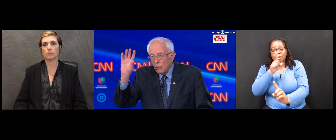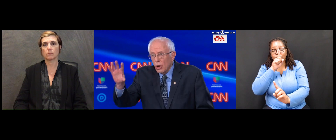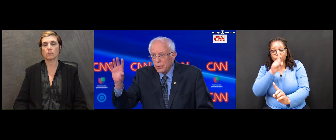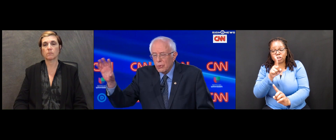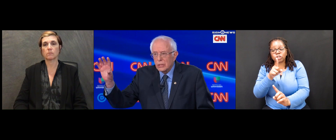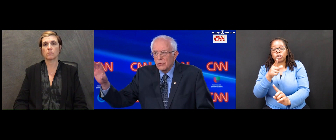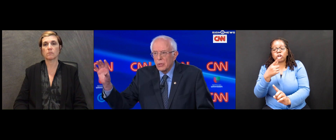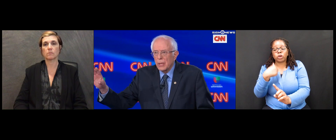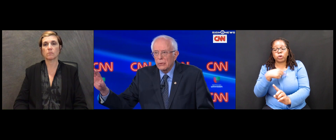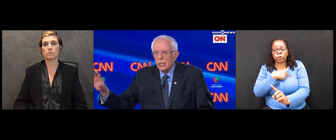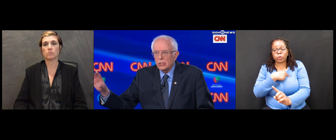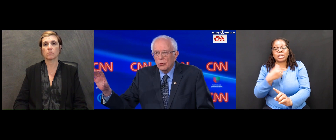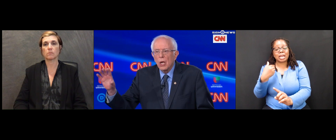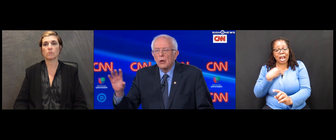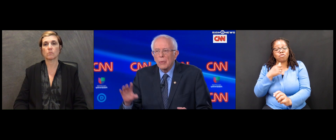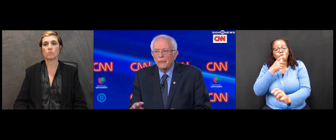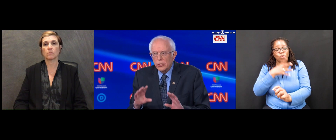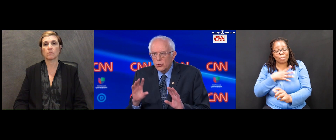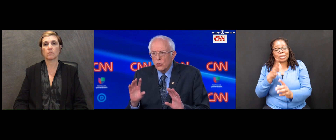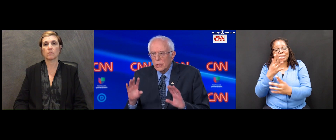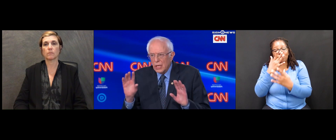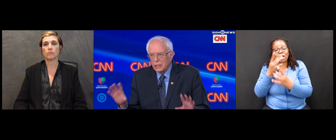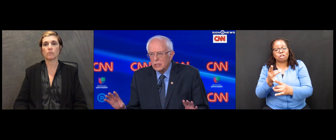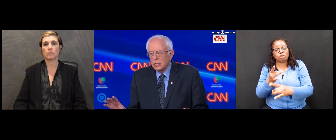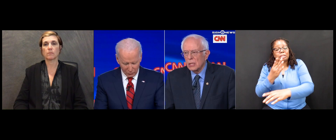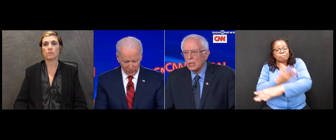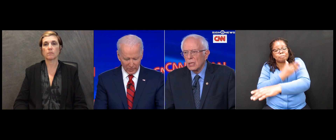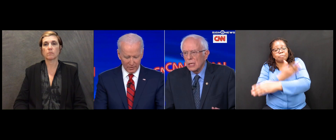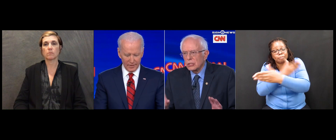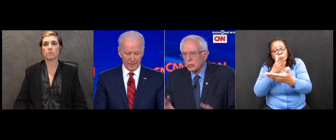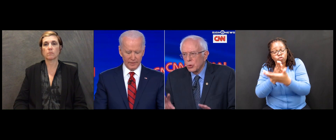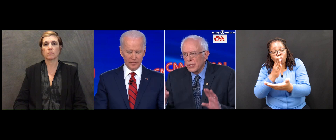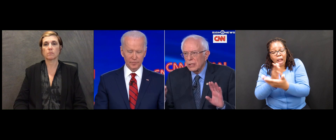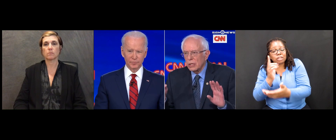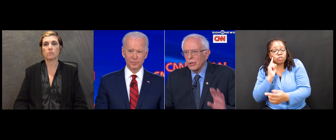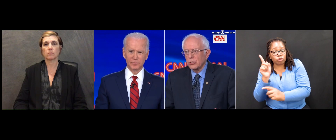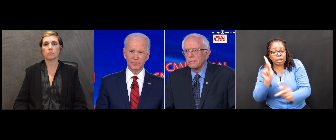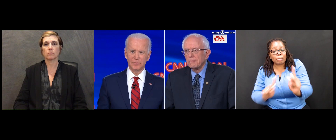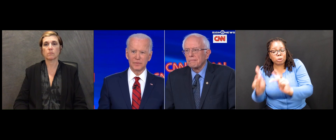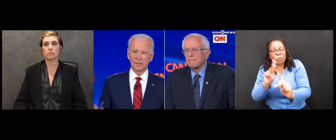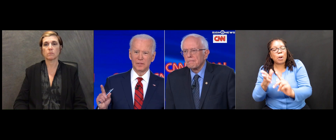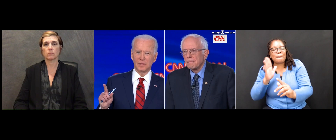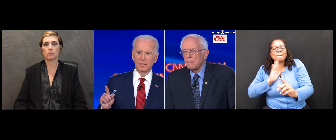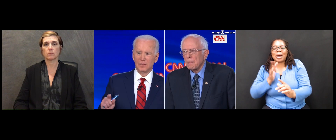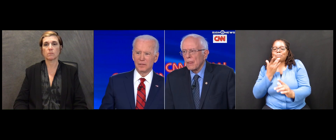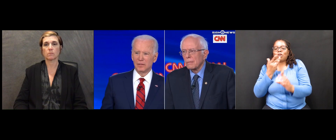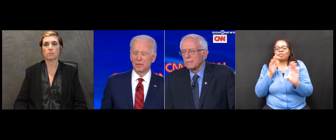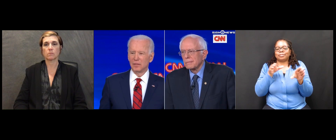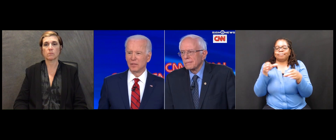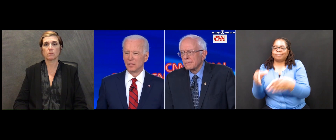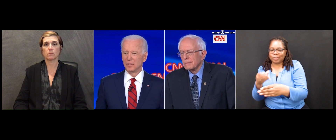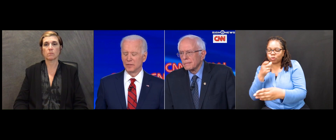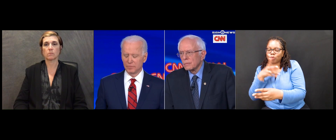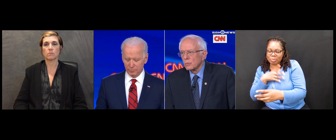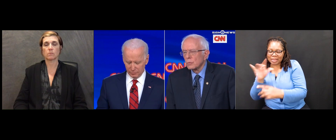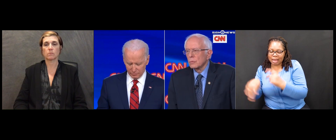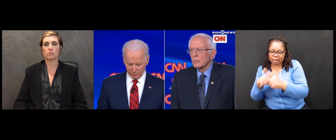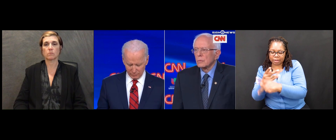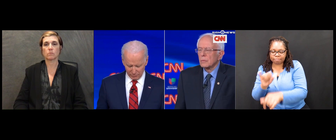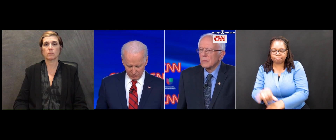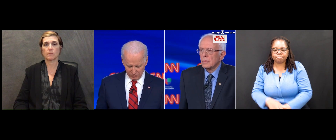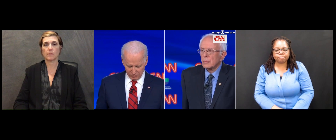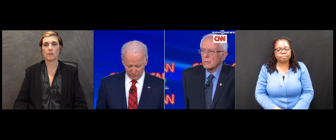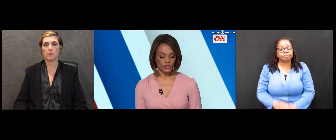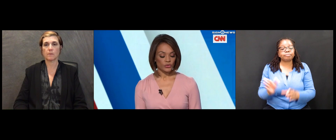and there are progressive women out there. So my very strong tendency is to move in that direction. Let's turn now to immigration. Vice